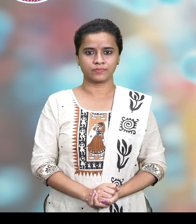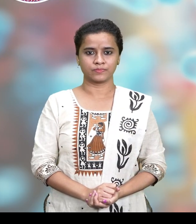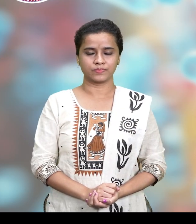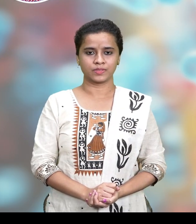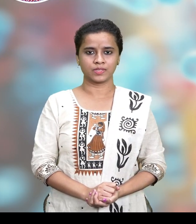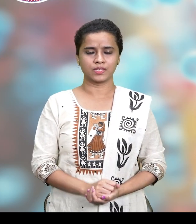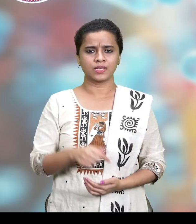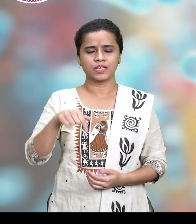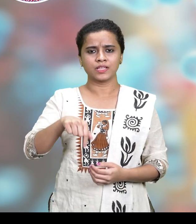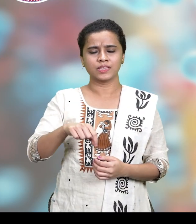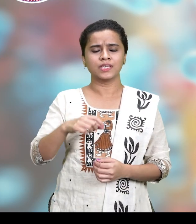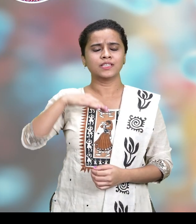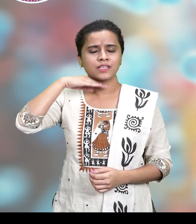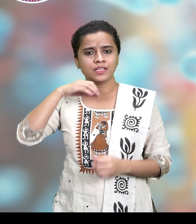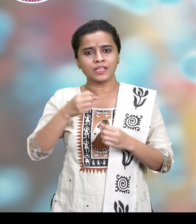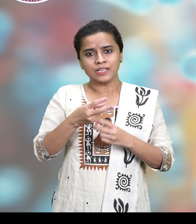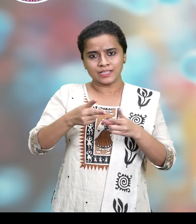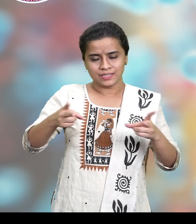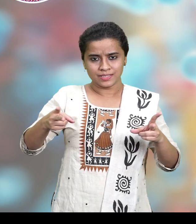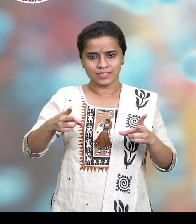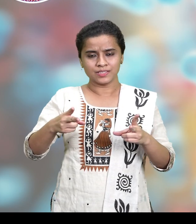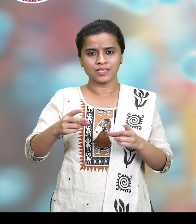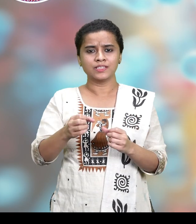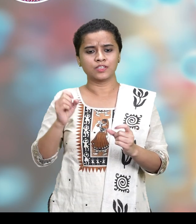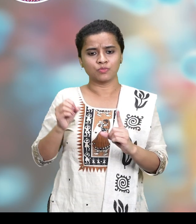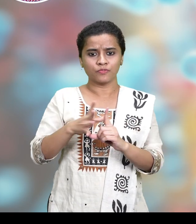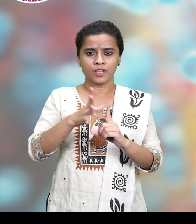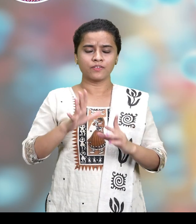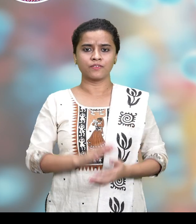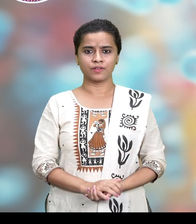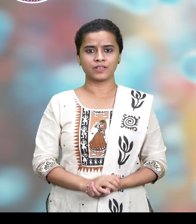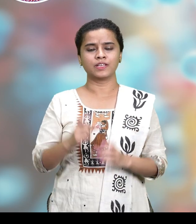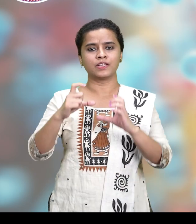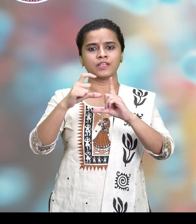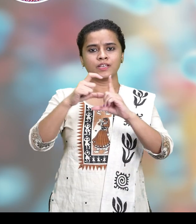This disease is caused by the